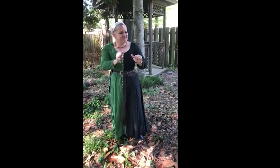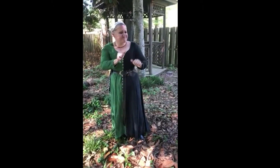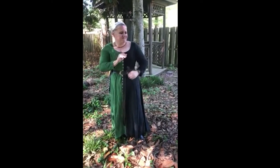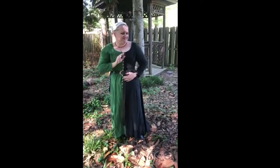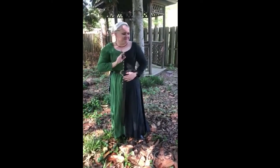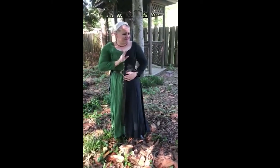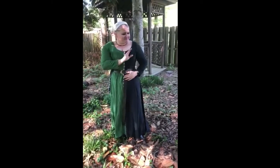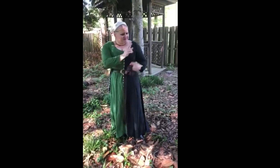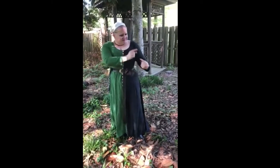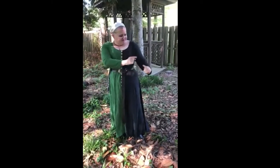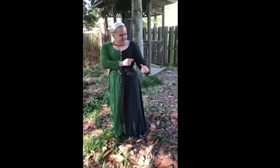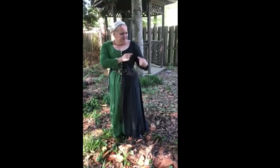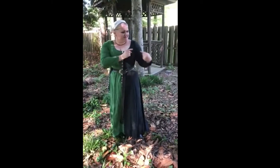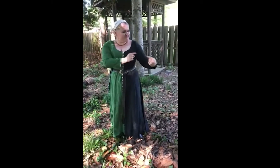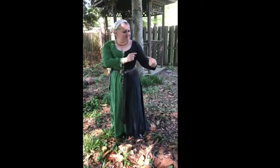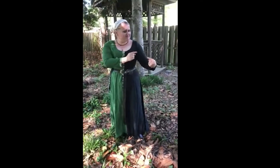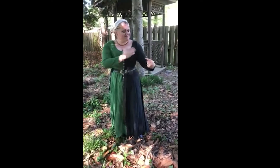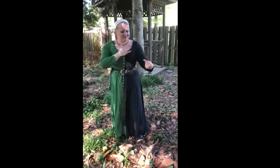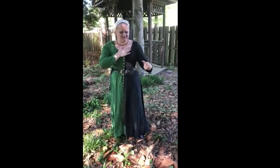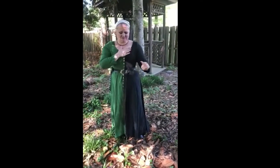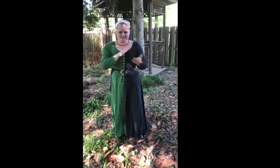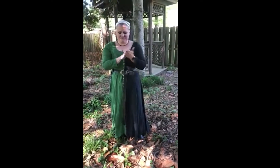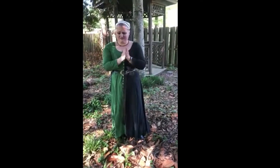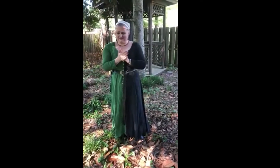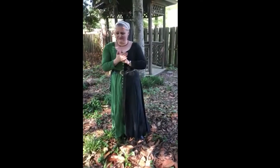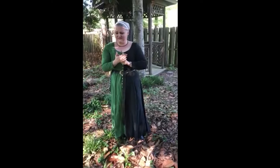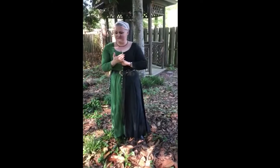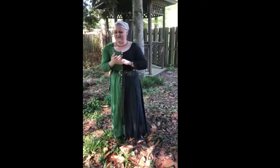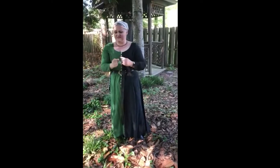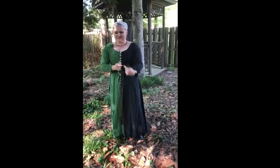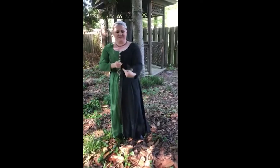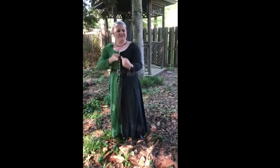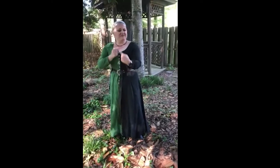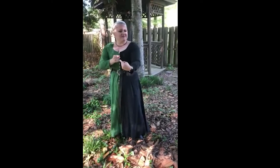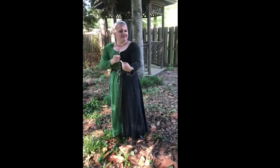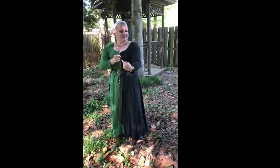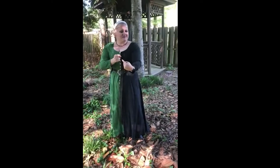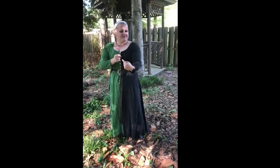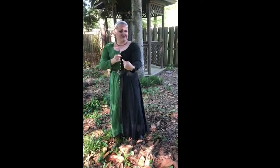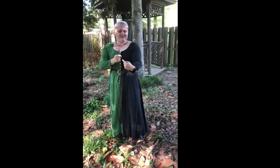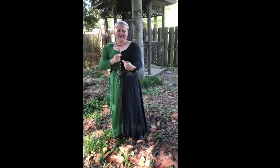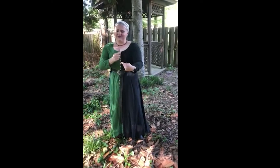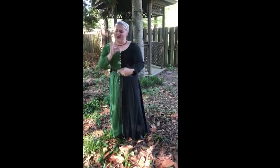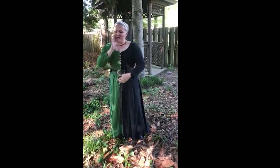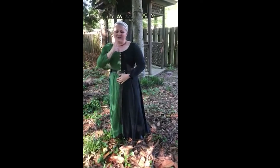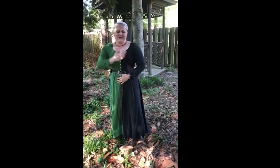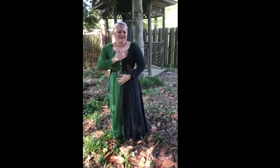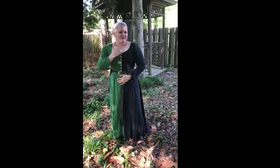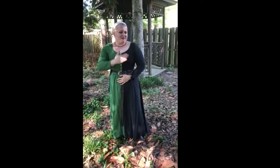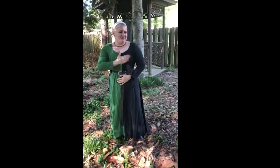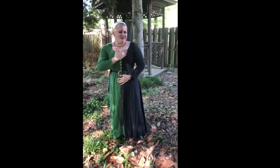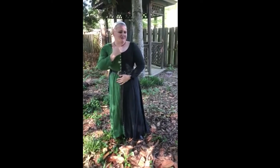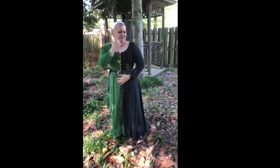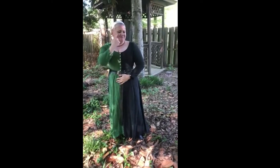to make your fight my fight, and shed a tear of